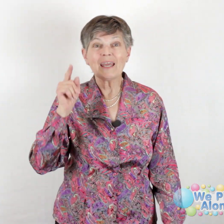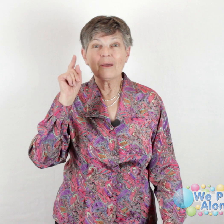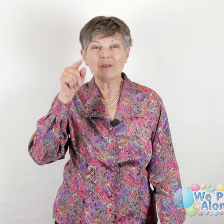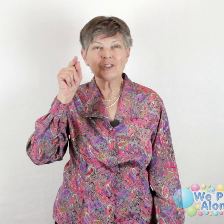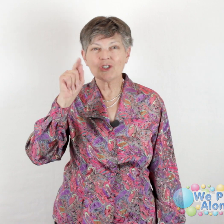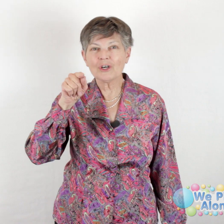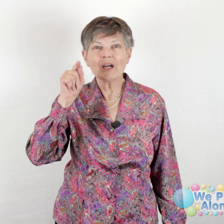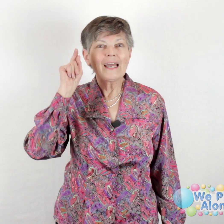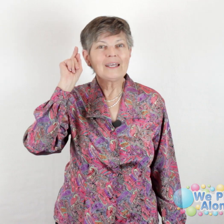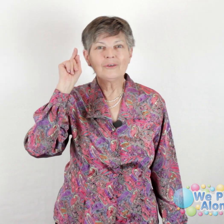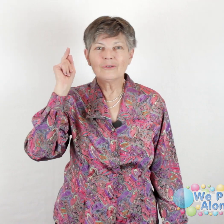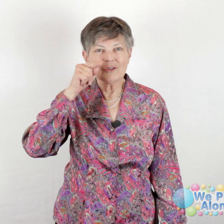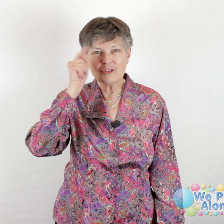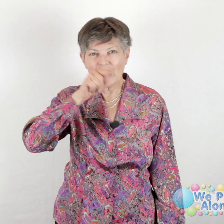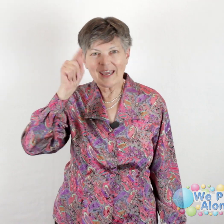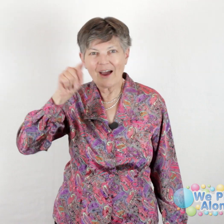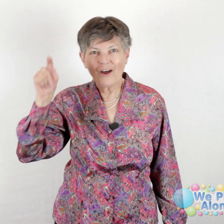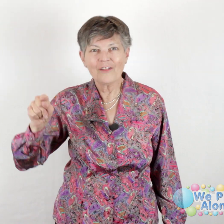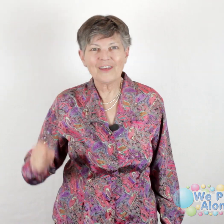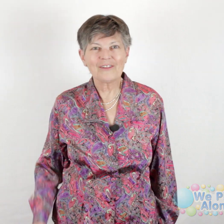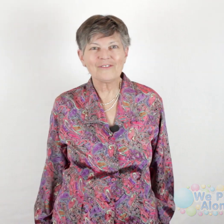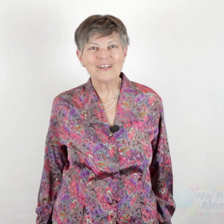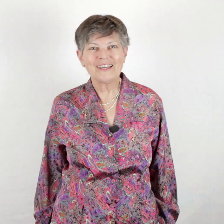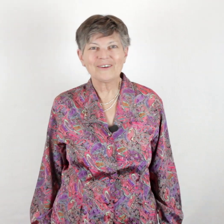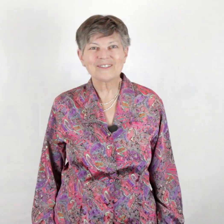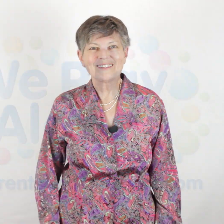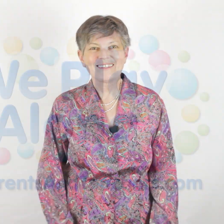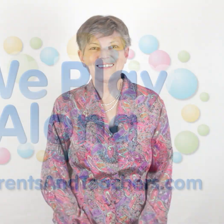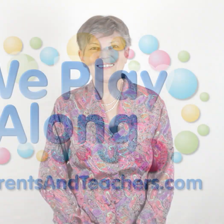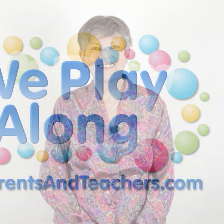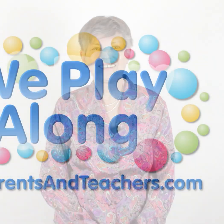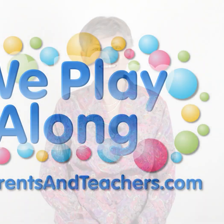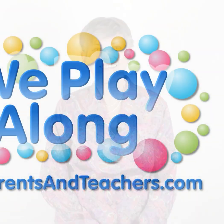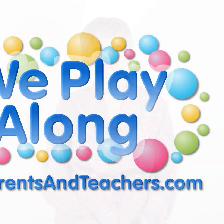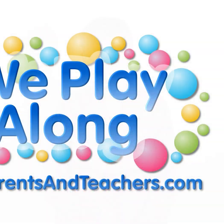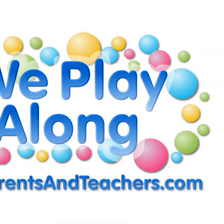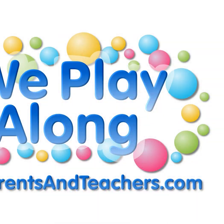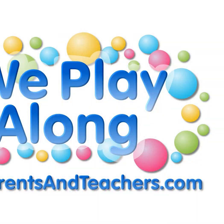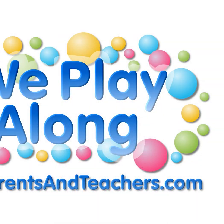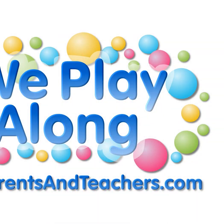and be sure you check out all the other videos. Play, play, play along.